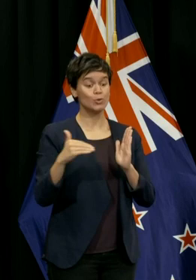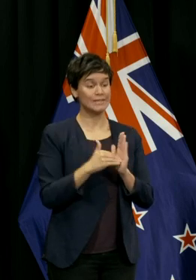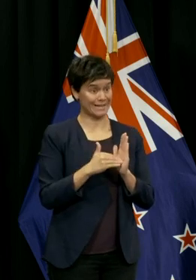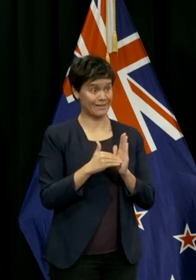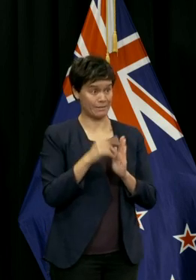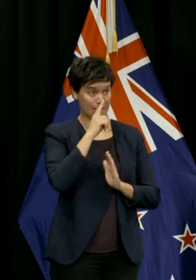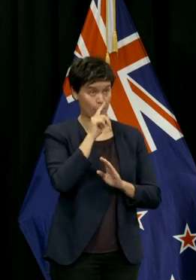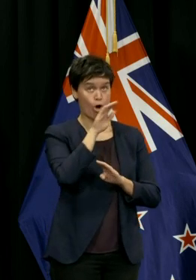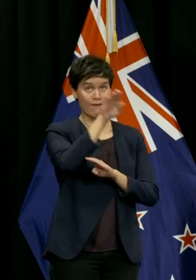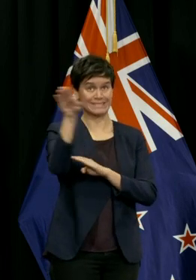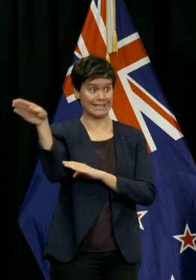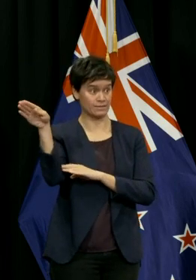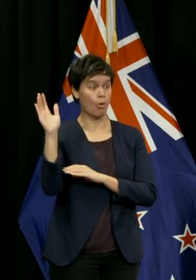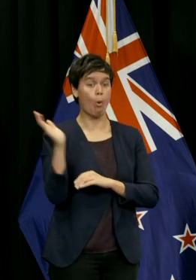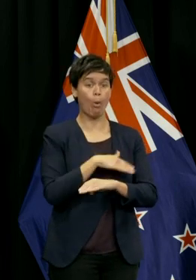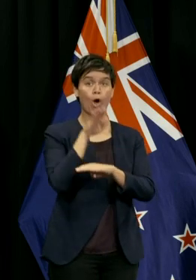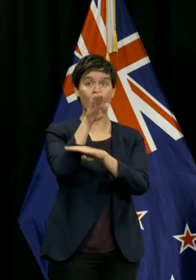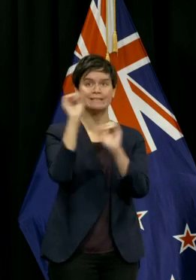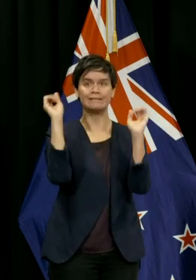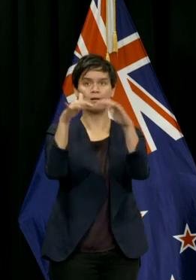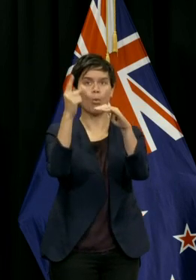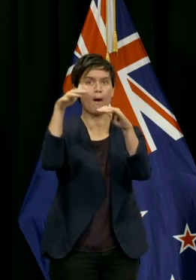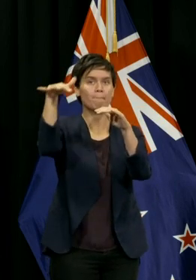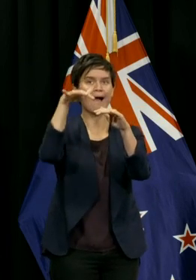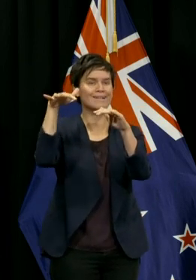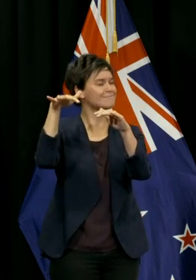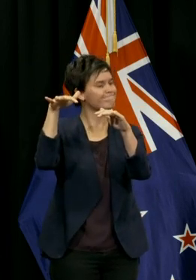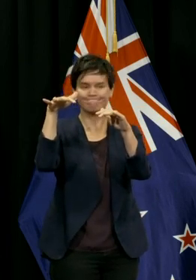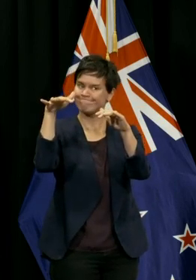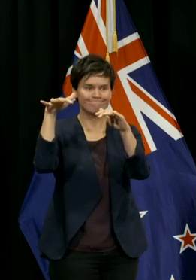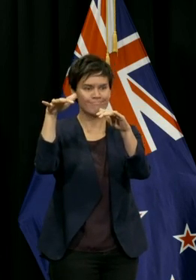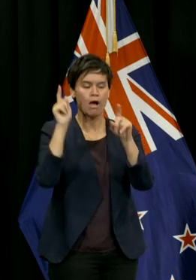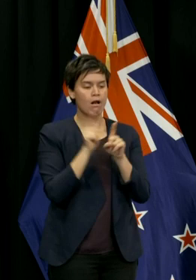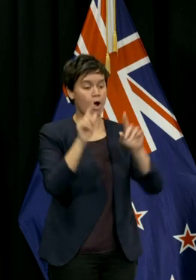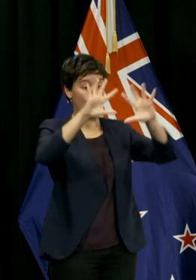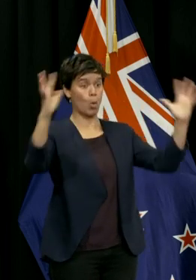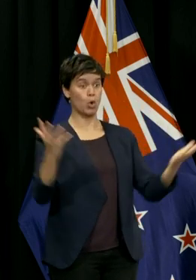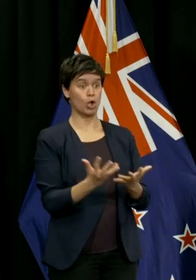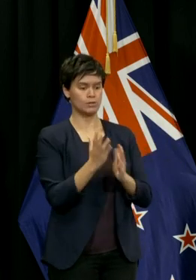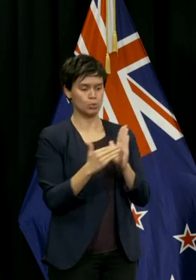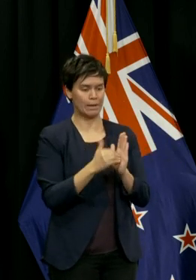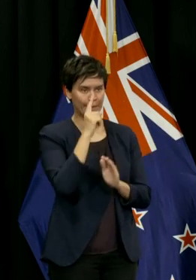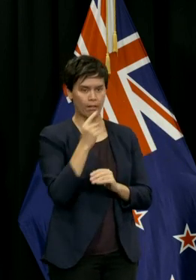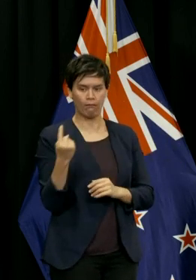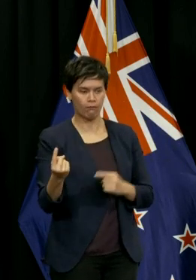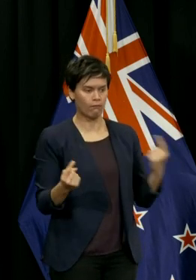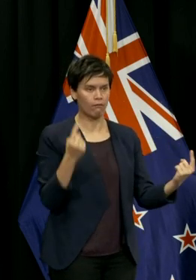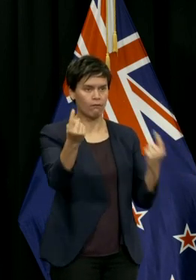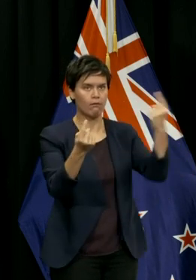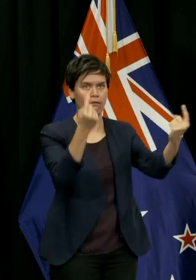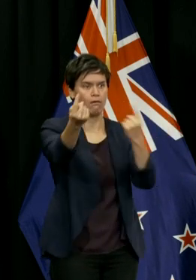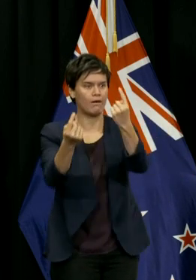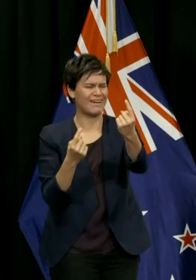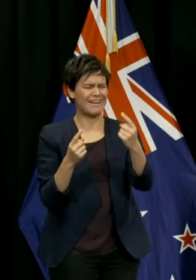stranded in one place. We're talking about smaller numbers scattered across multiple places. That's where it becomes very difficult for us